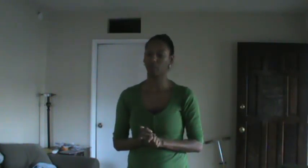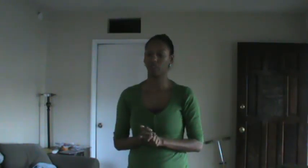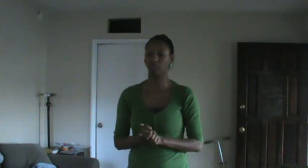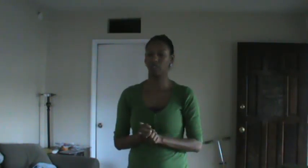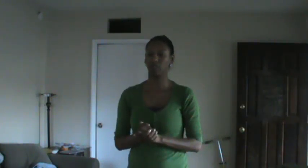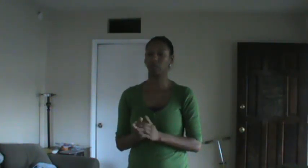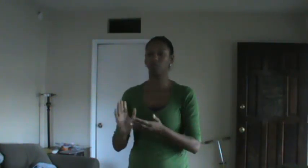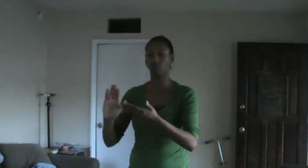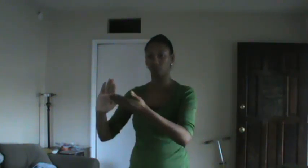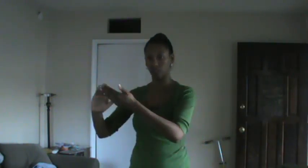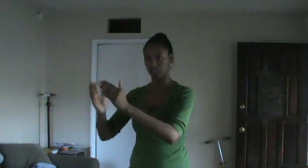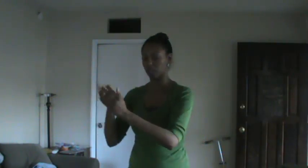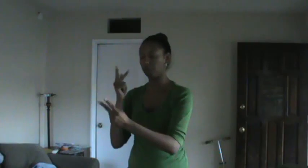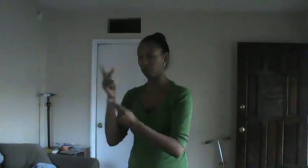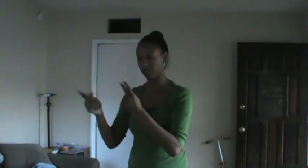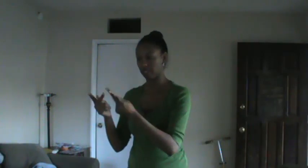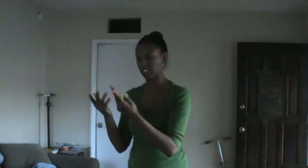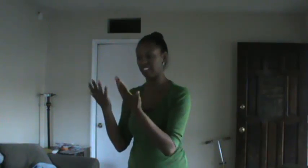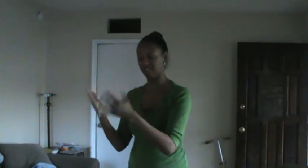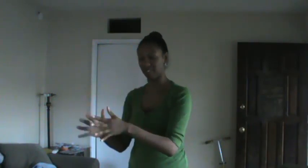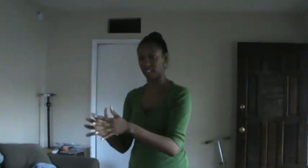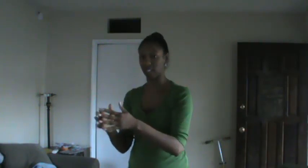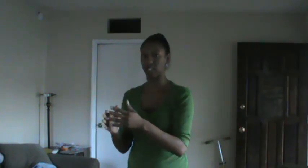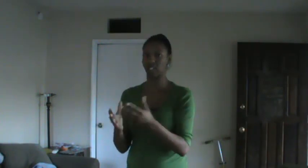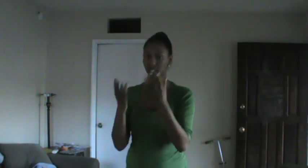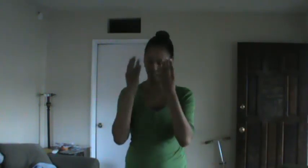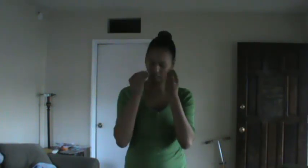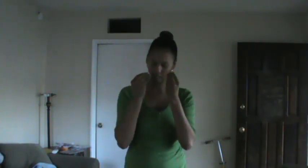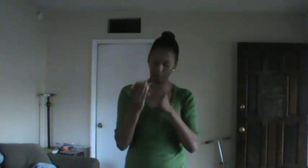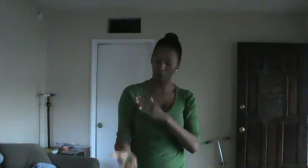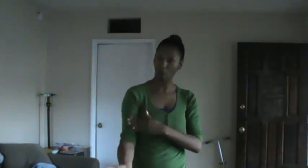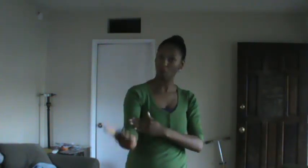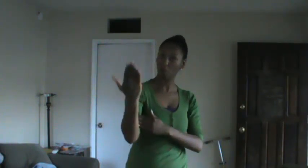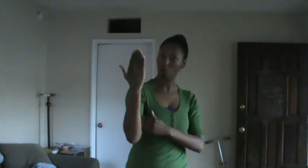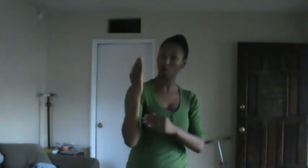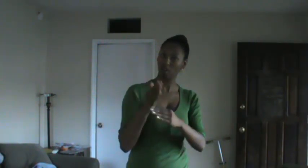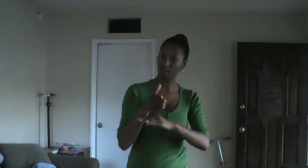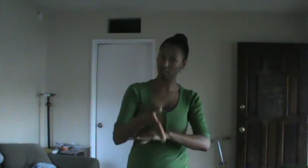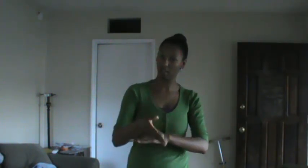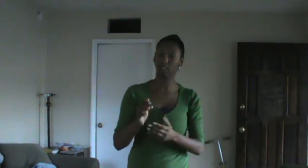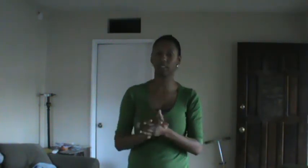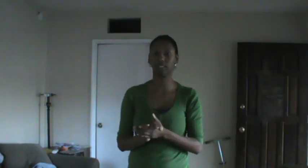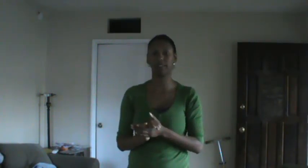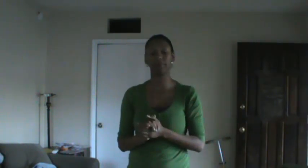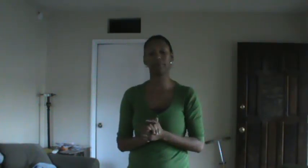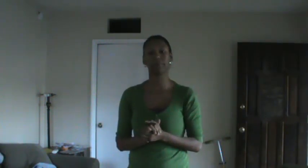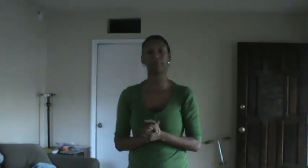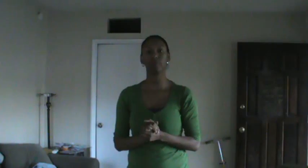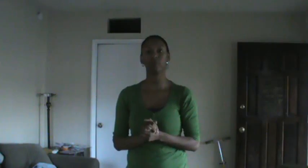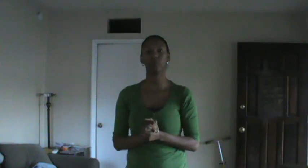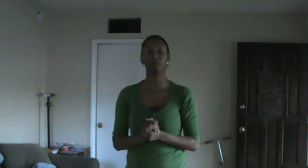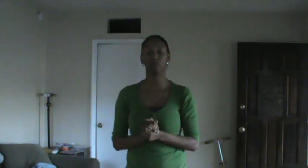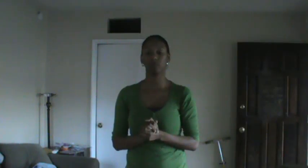been flown in from Tokyo. So we all got back on the plane with much trepidation and flew to Hong Kong without